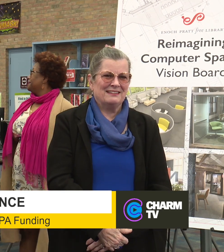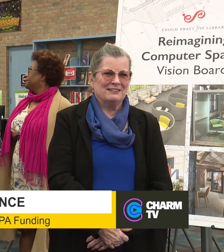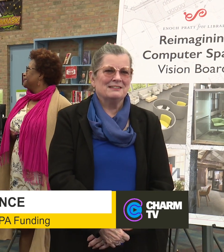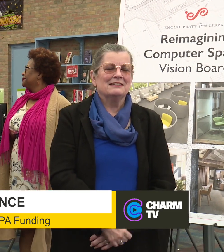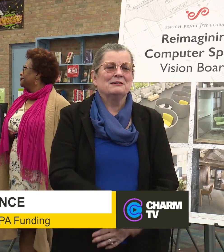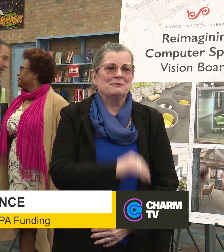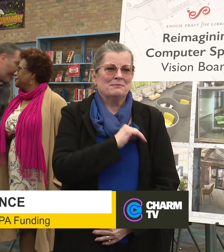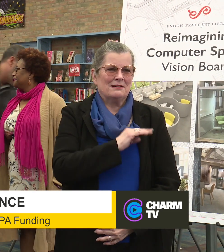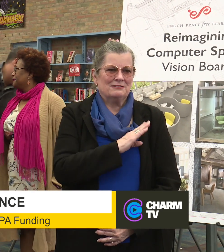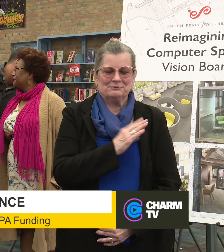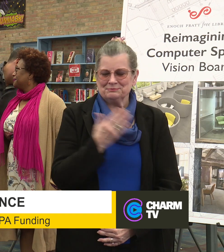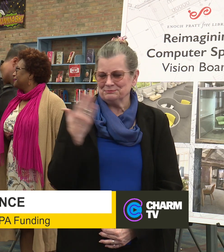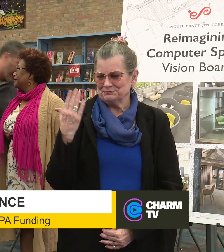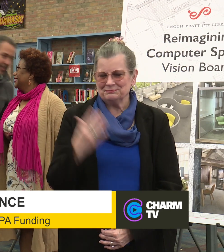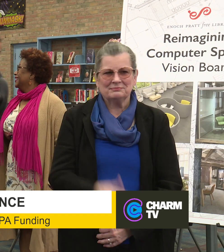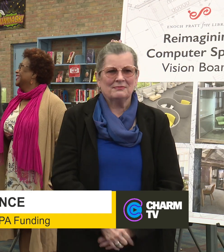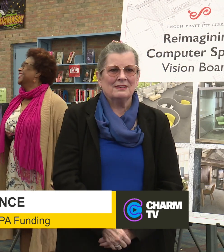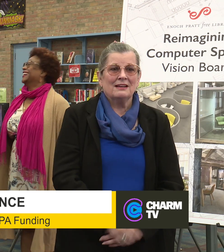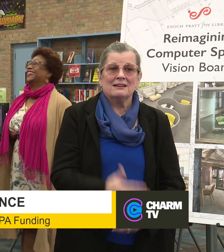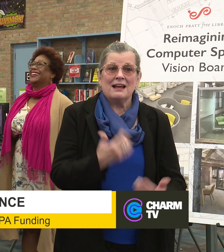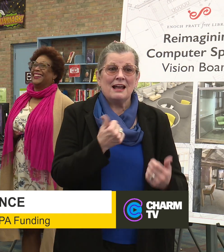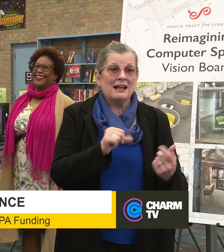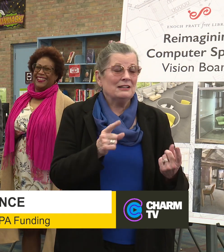And with that, we'll take questions.